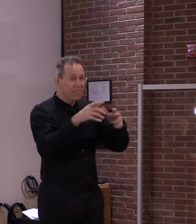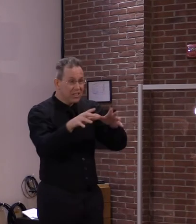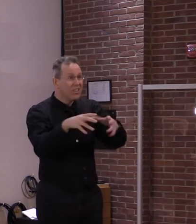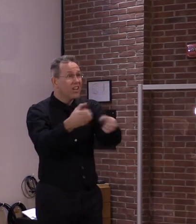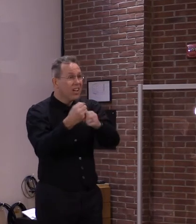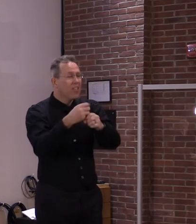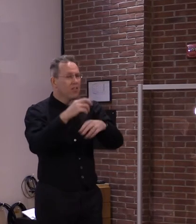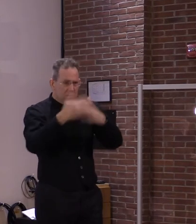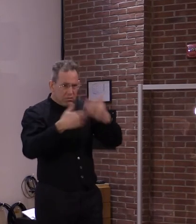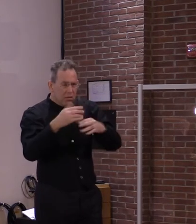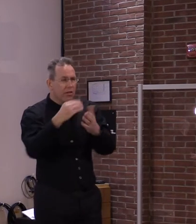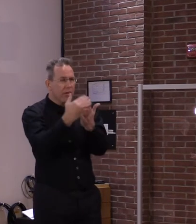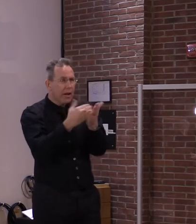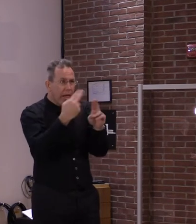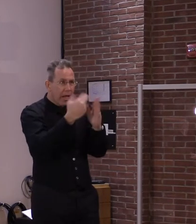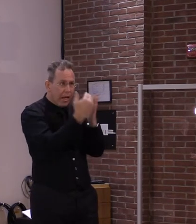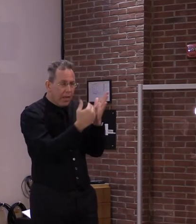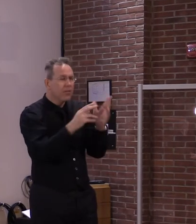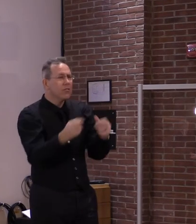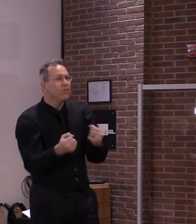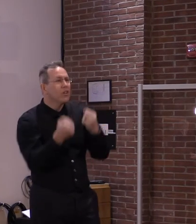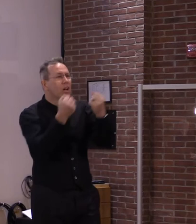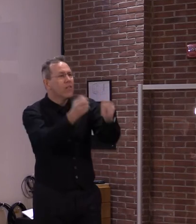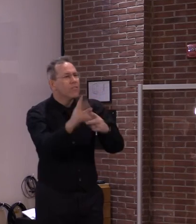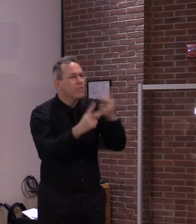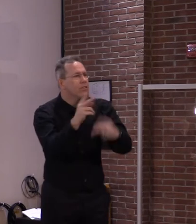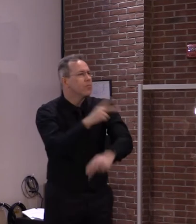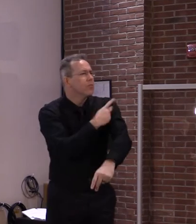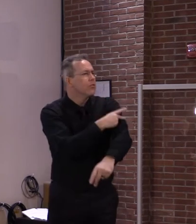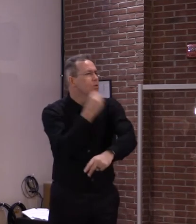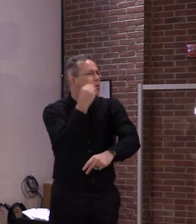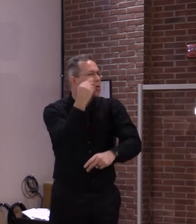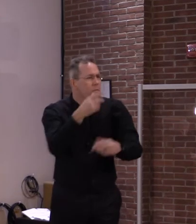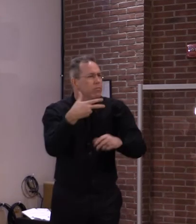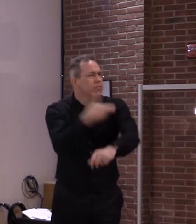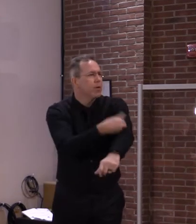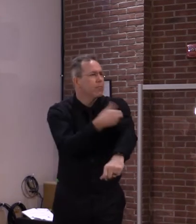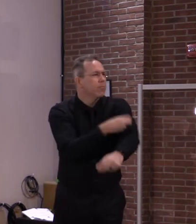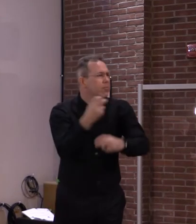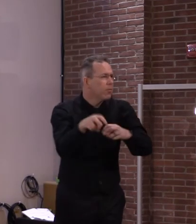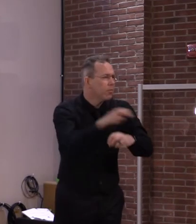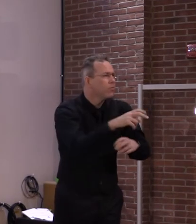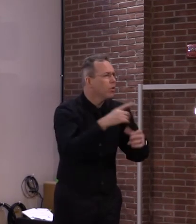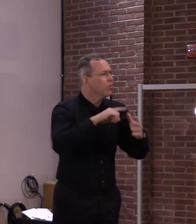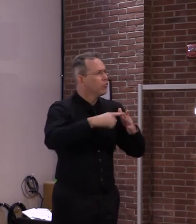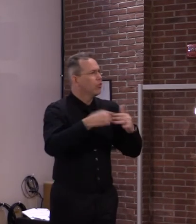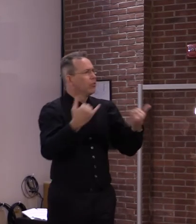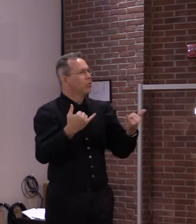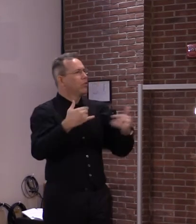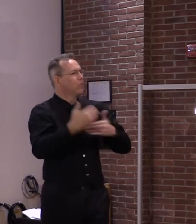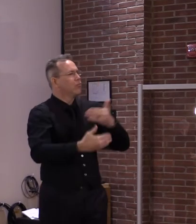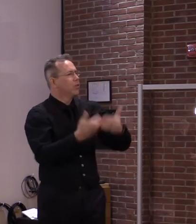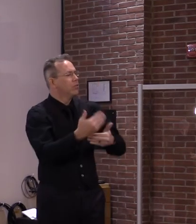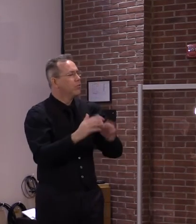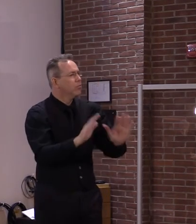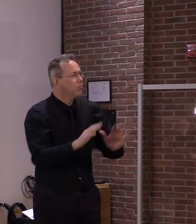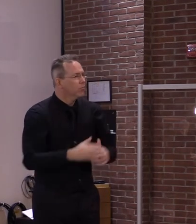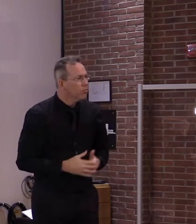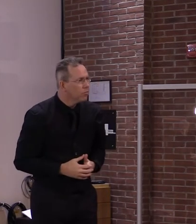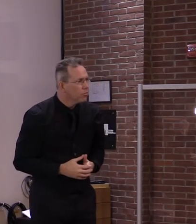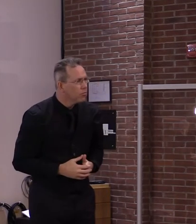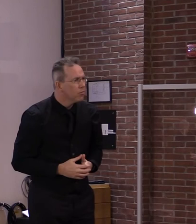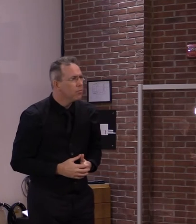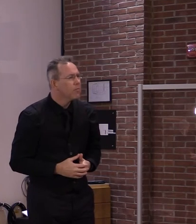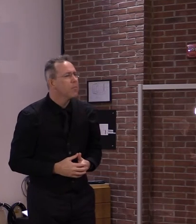vaccinations have actually started yet but they're scheduled to start okay and um when